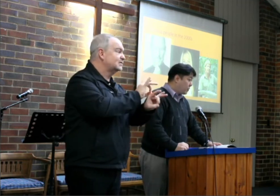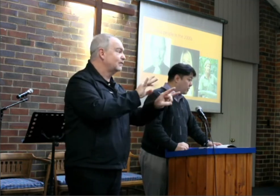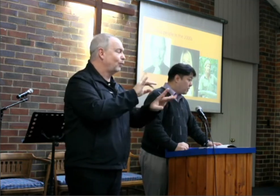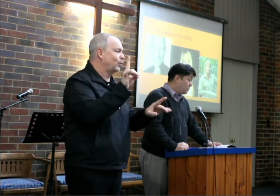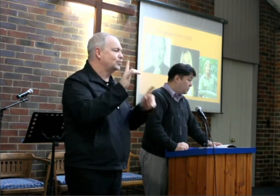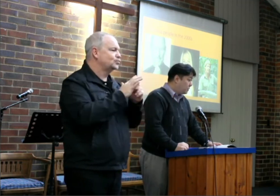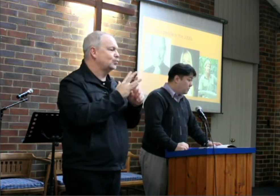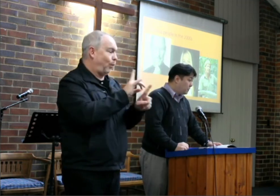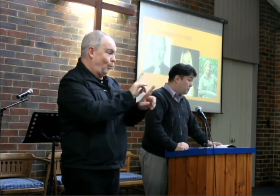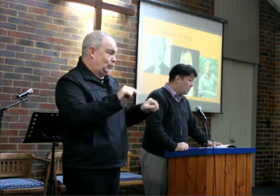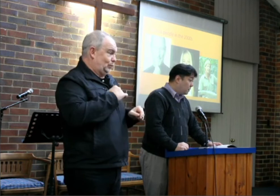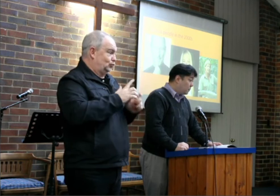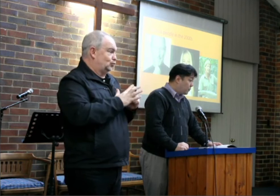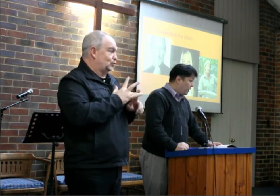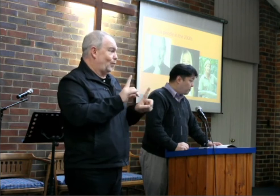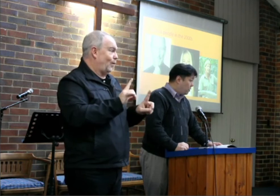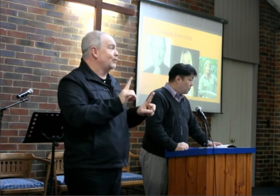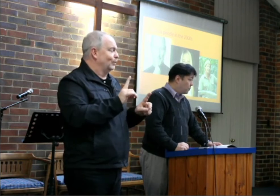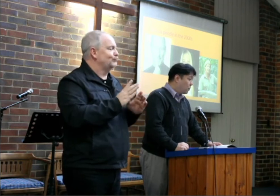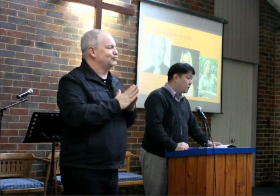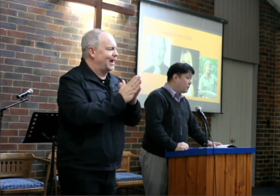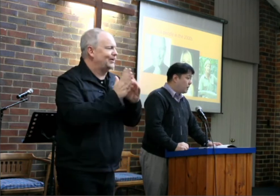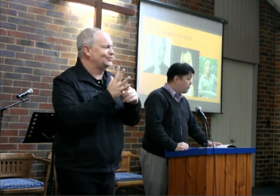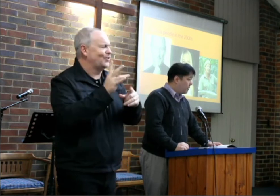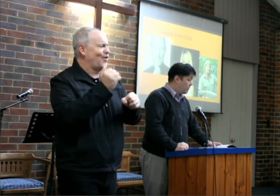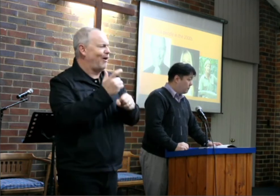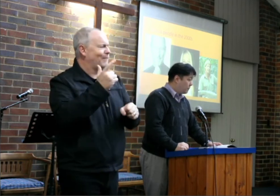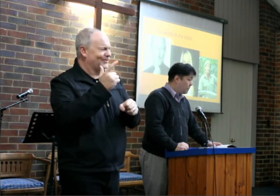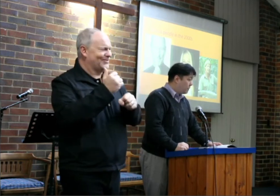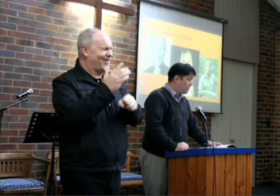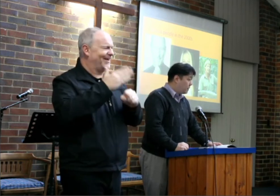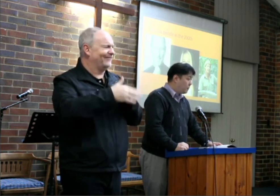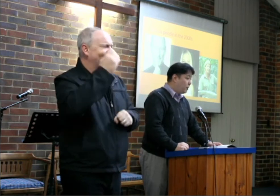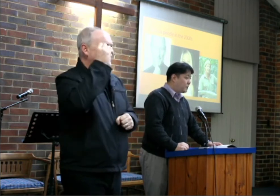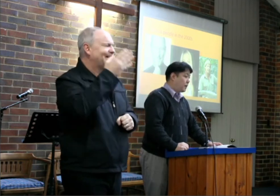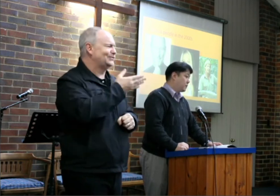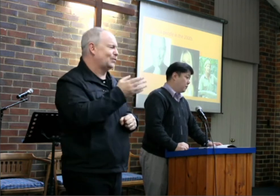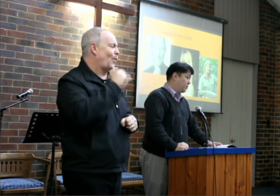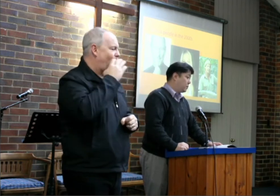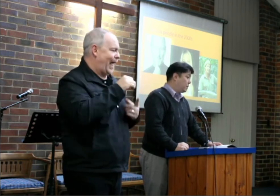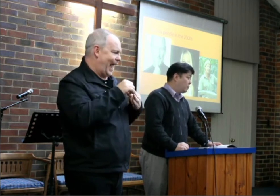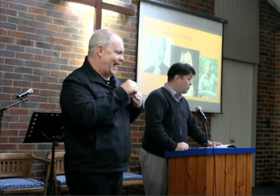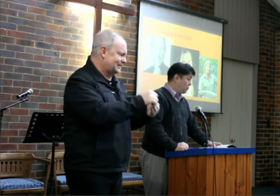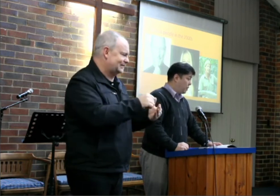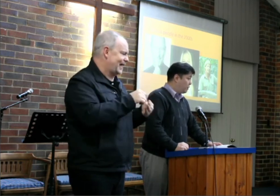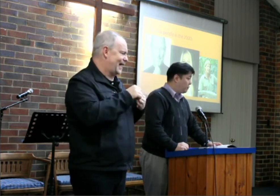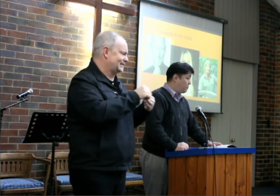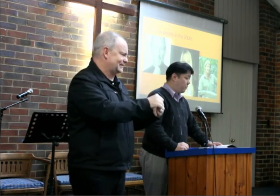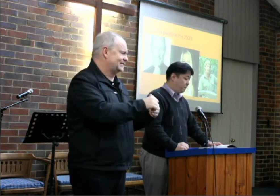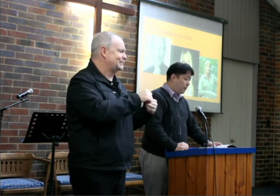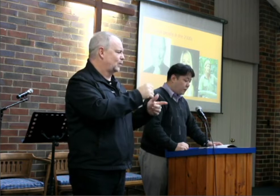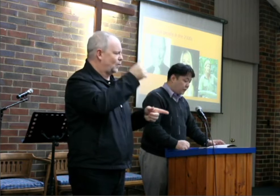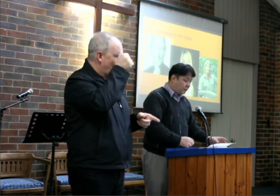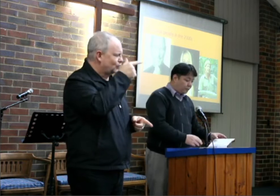When you're in trouble, pray to God because he will never forget you. Right? He will always answer you because he knows you and will remember